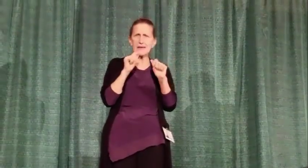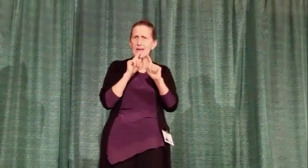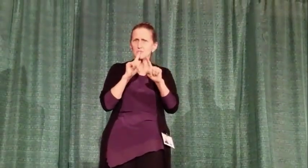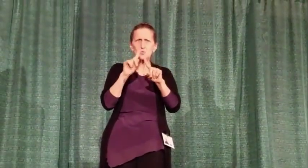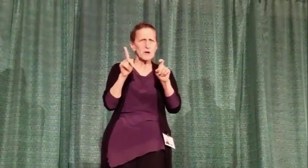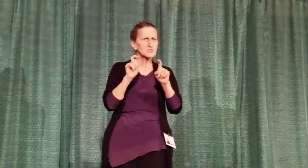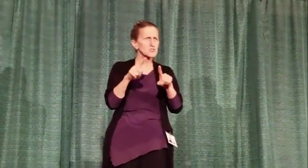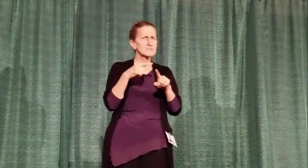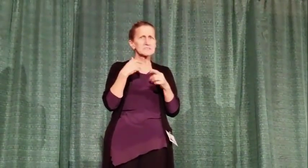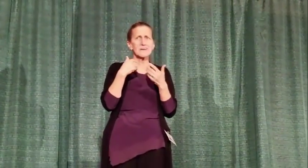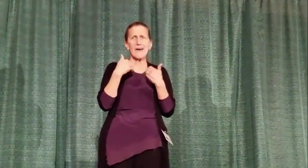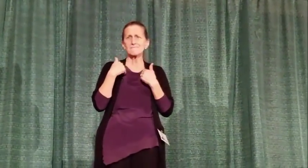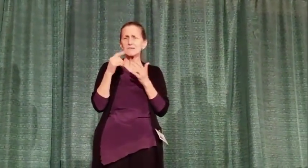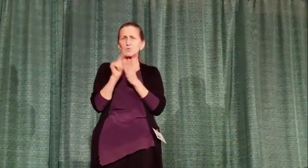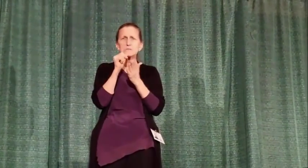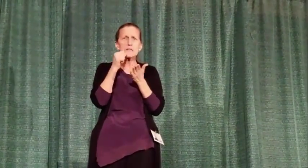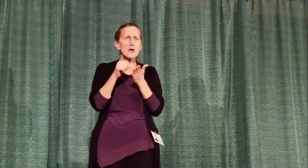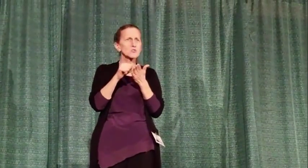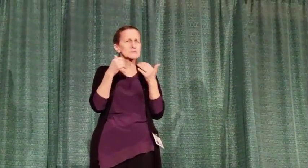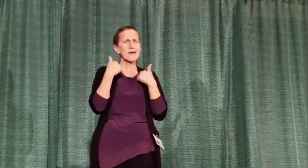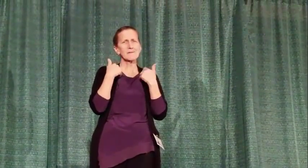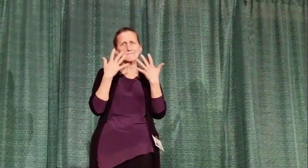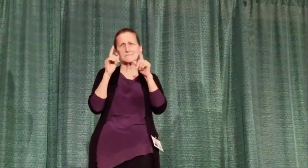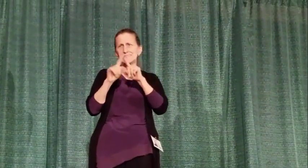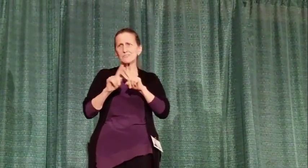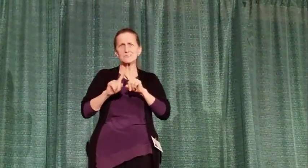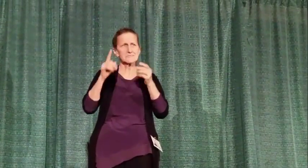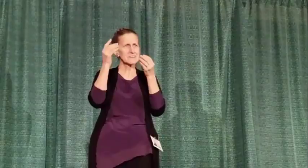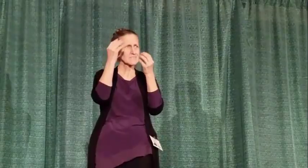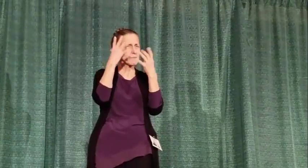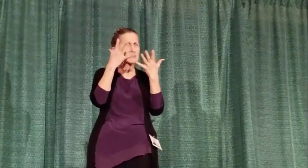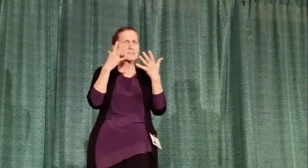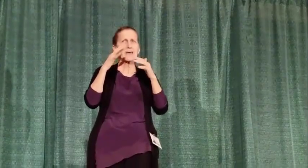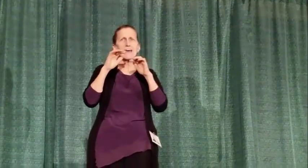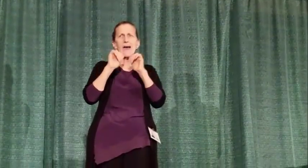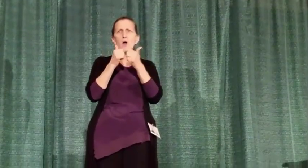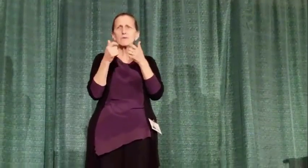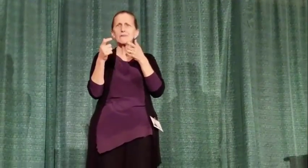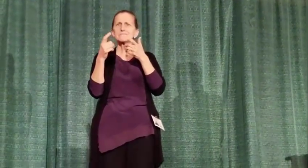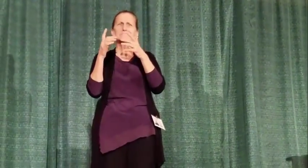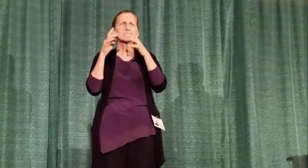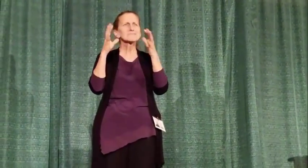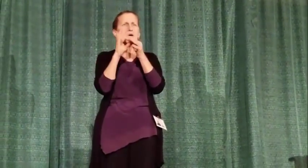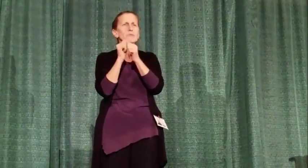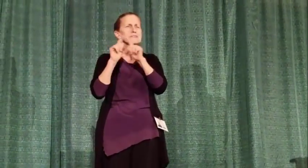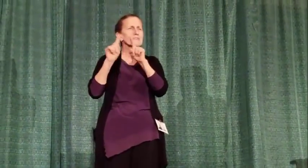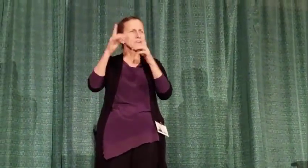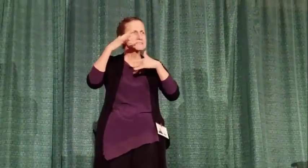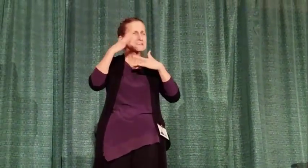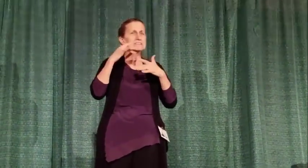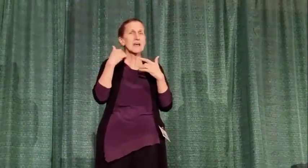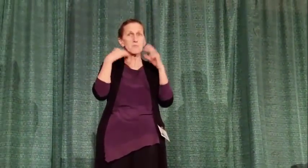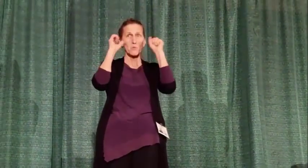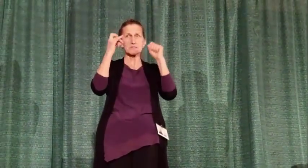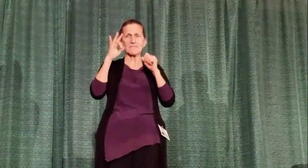give newsletters and different protocols for treating various diseases. I'm the president of the Nutritional Research